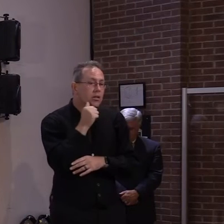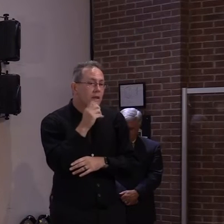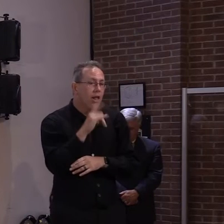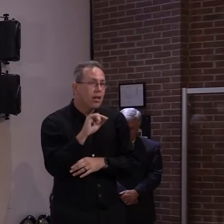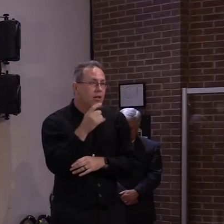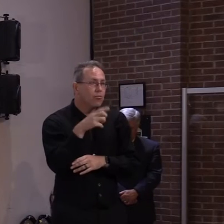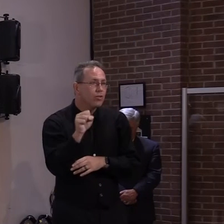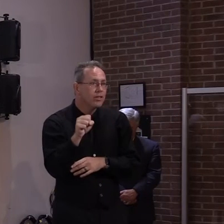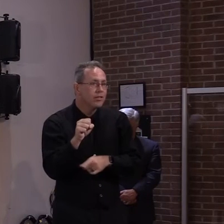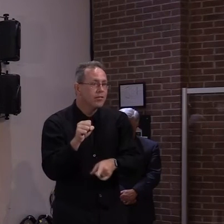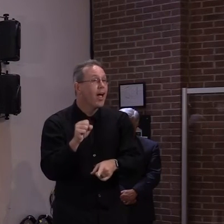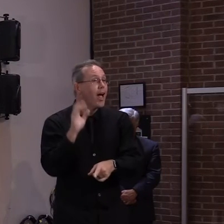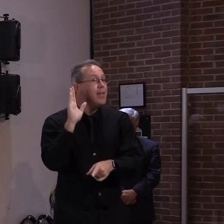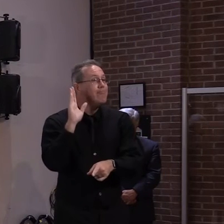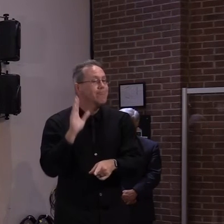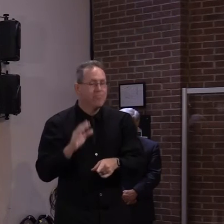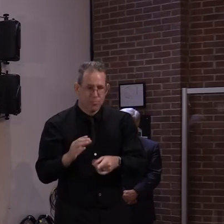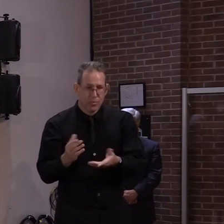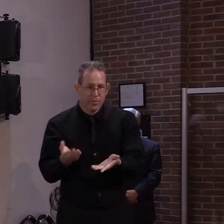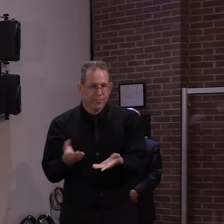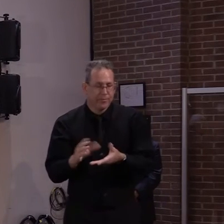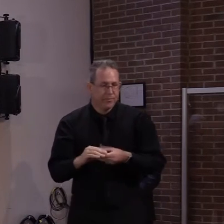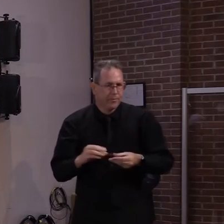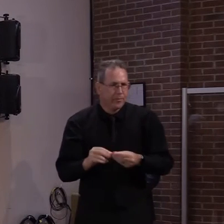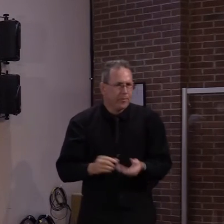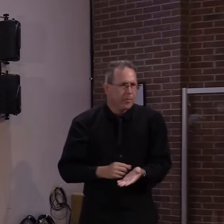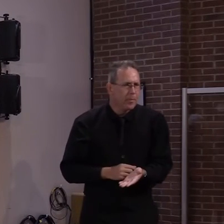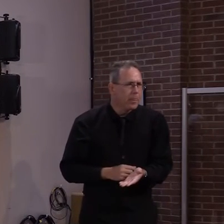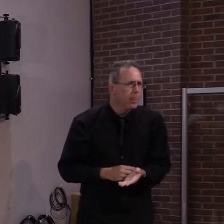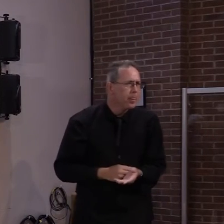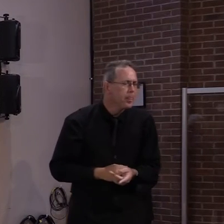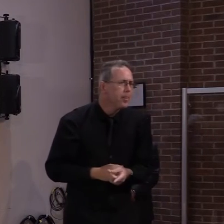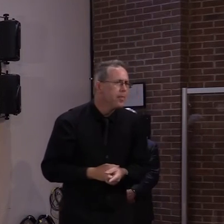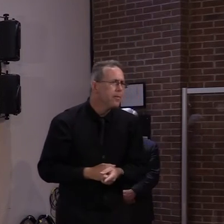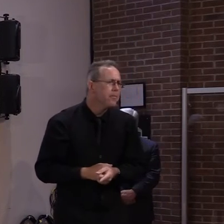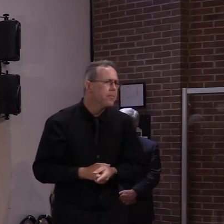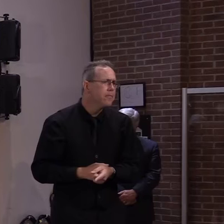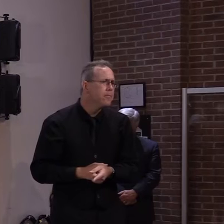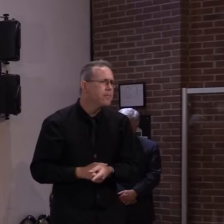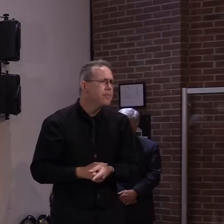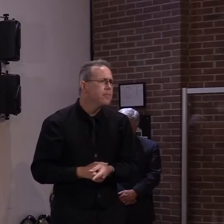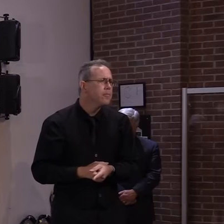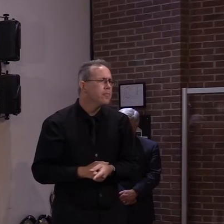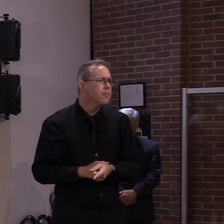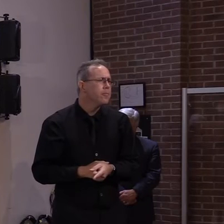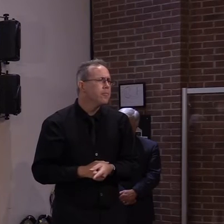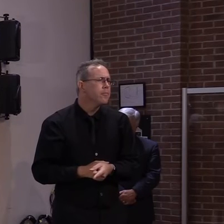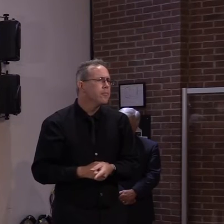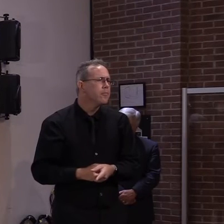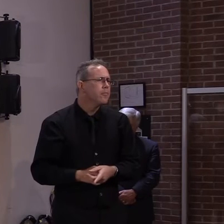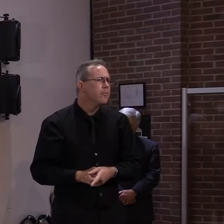Yes, this is Ed. This is my question for Commissioner Sherling.